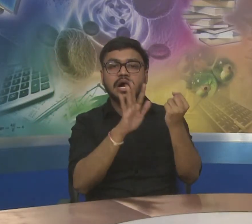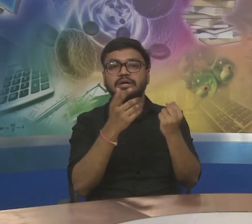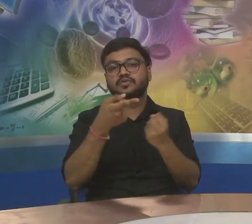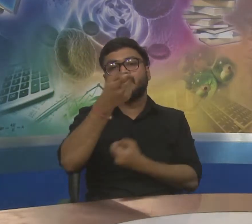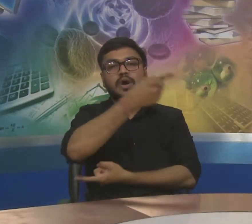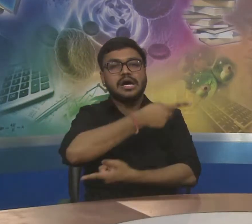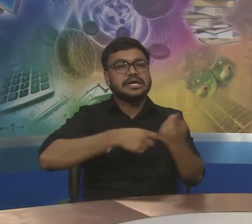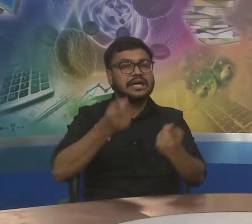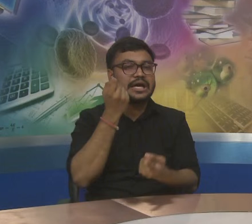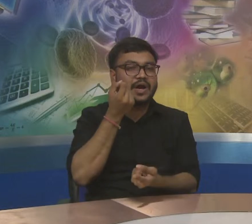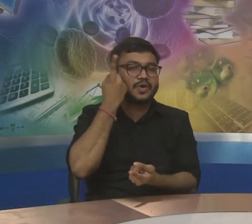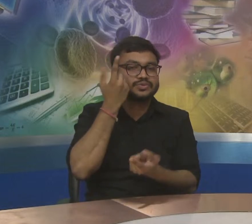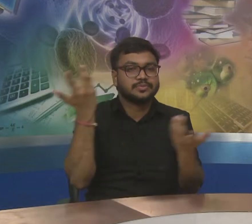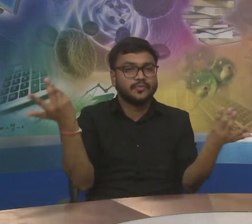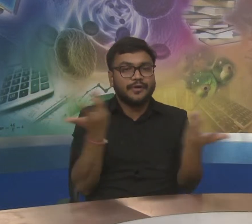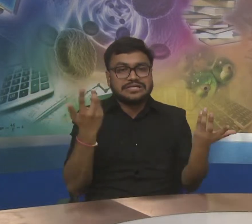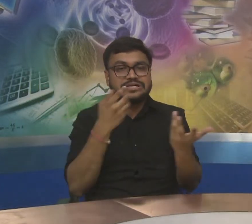several steps.